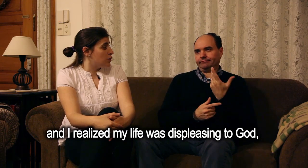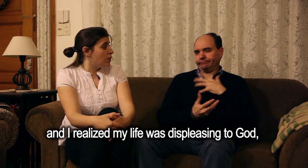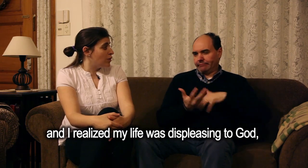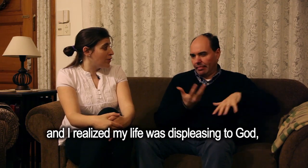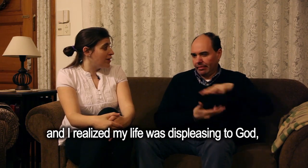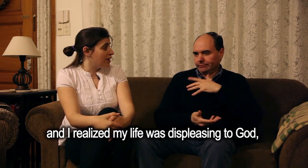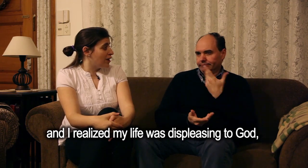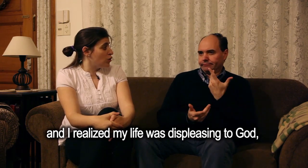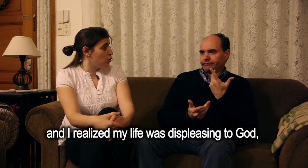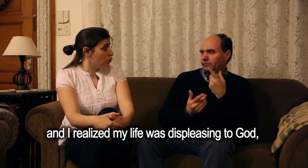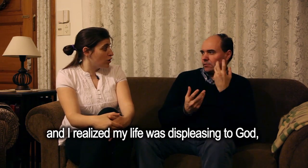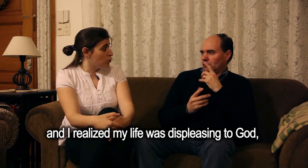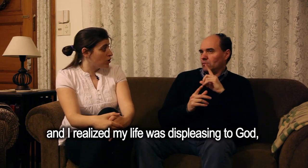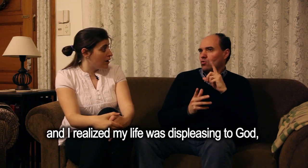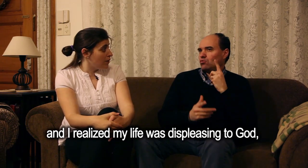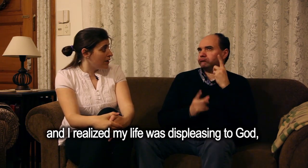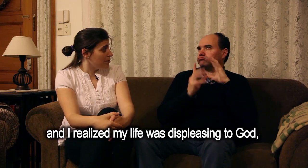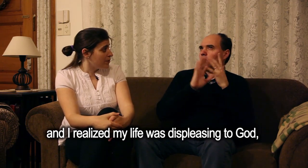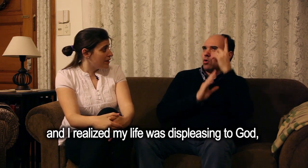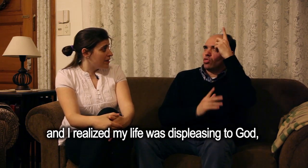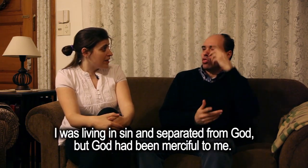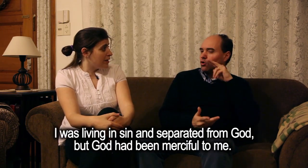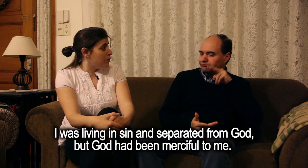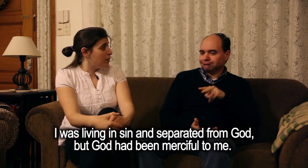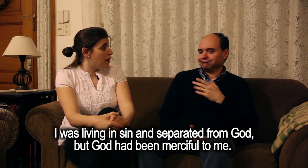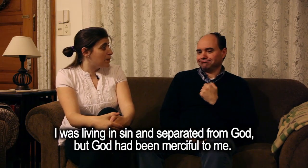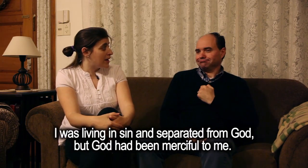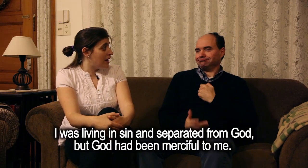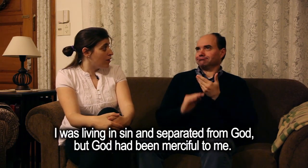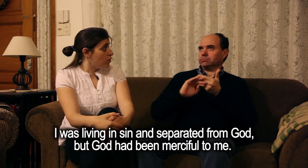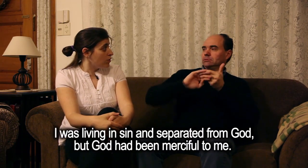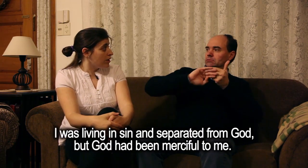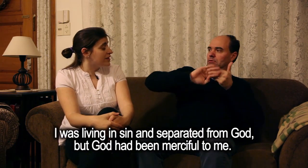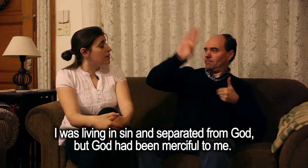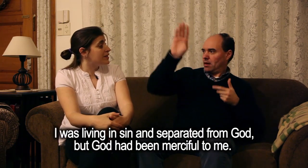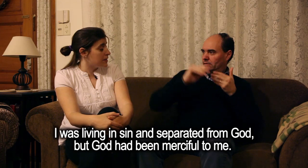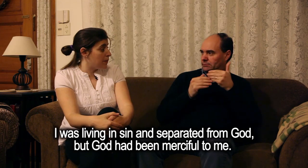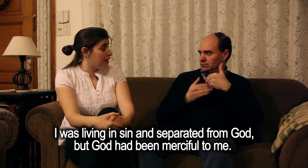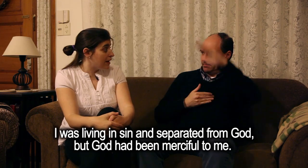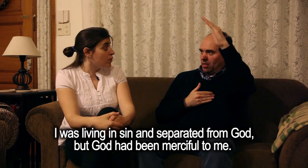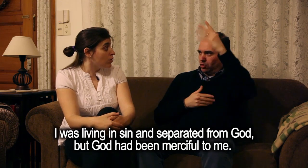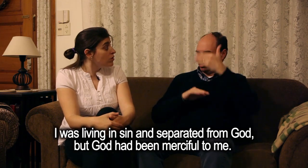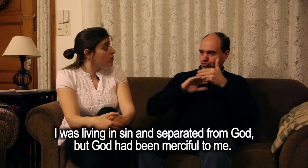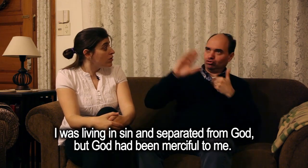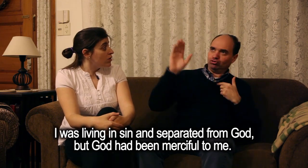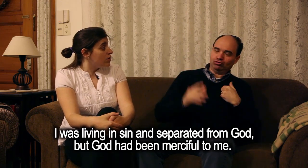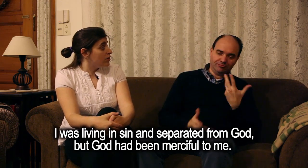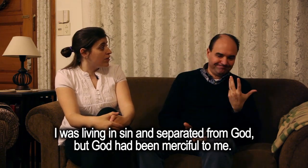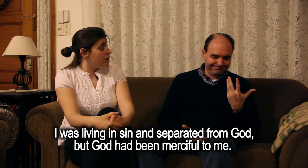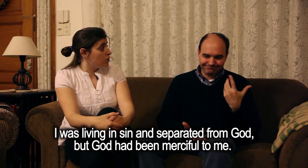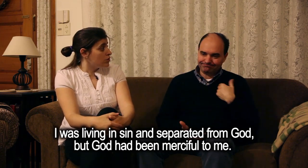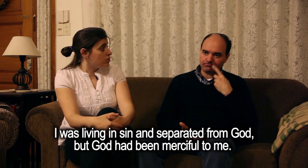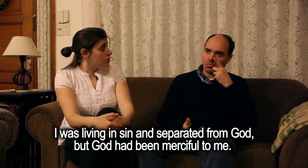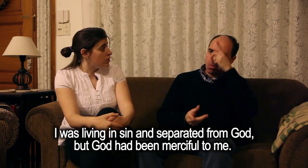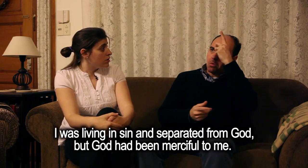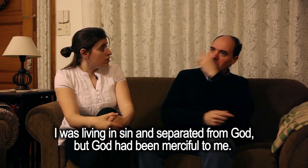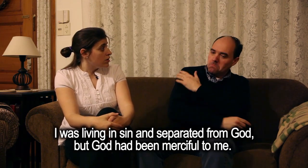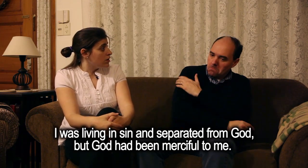una vida que a Dios no le gustaba, que vivía en pecado, que estaba separado de Dios y